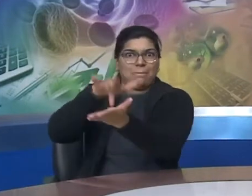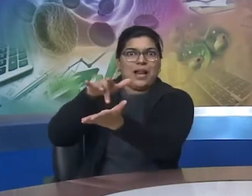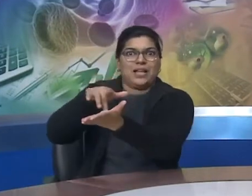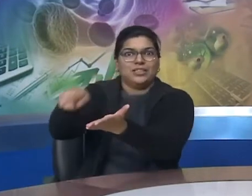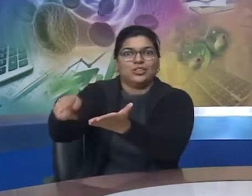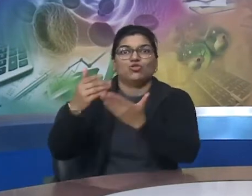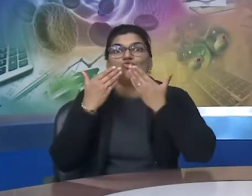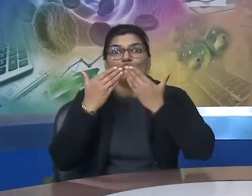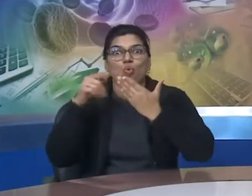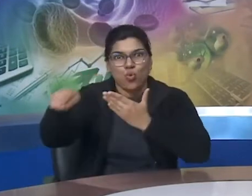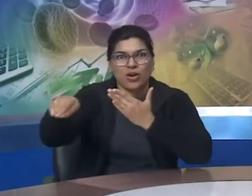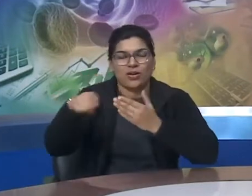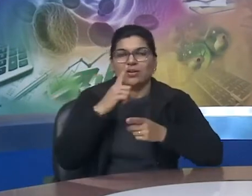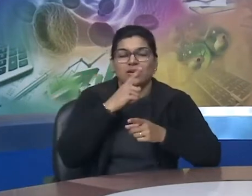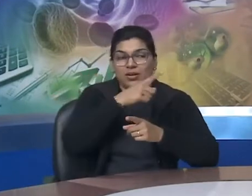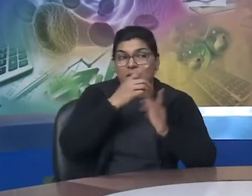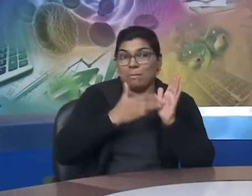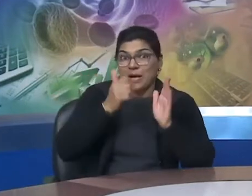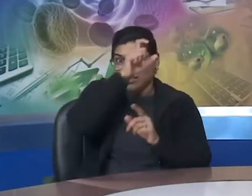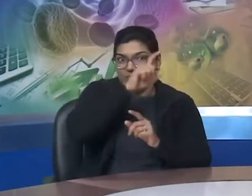to fetch the